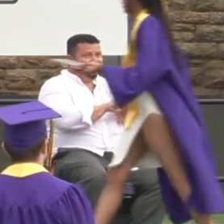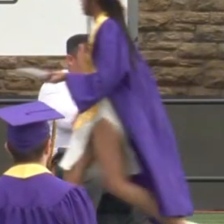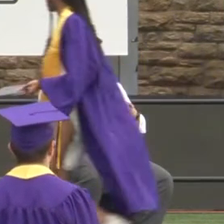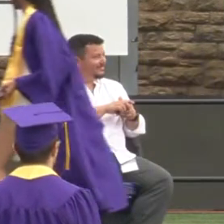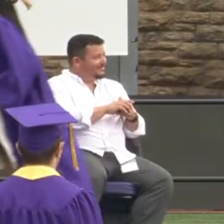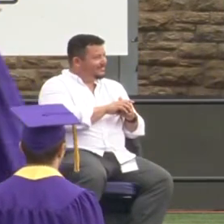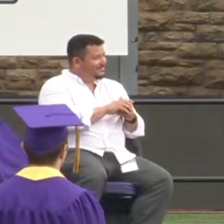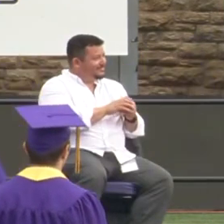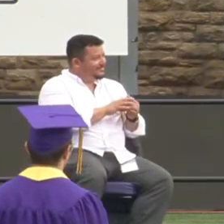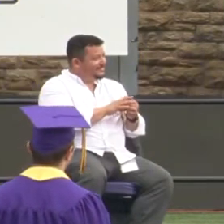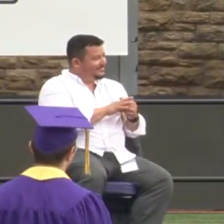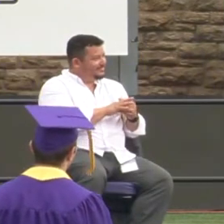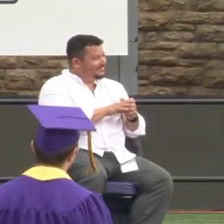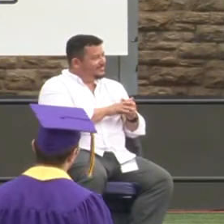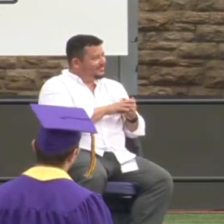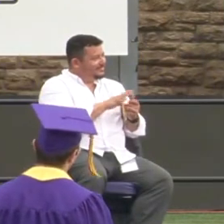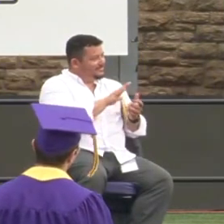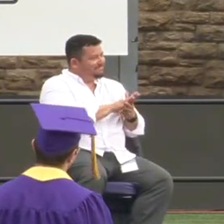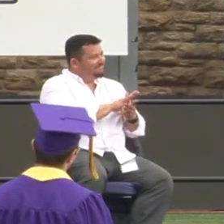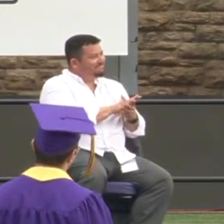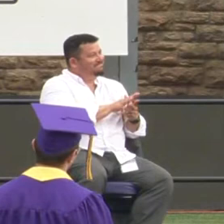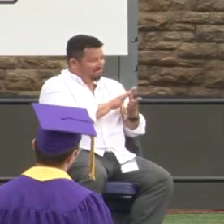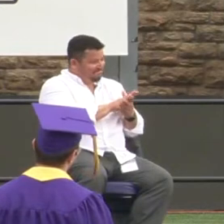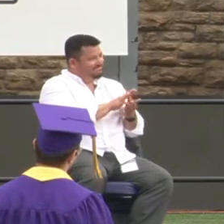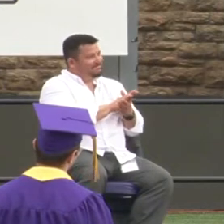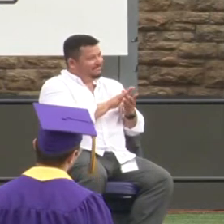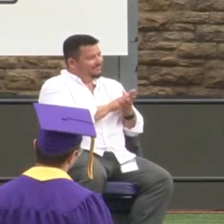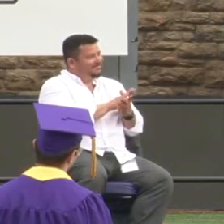Ian Belfus.